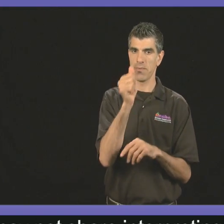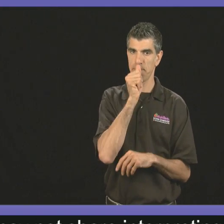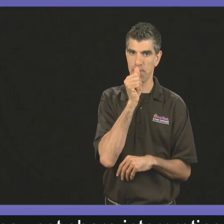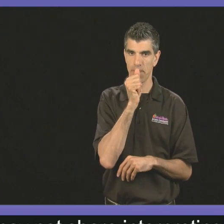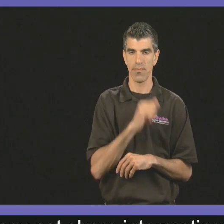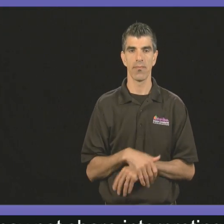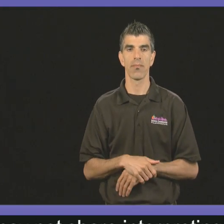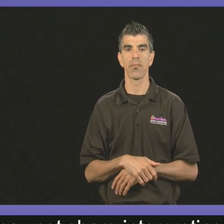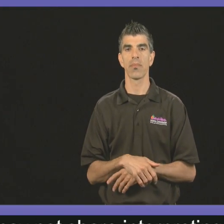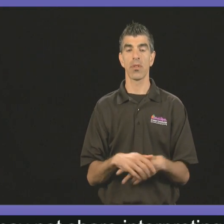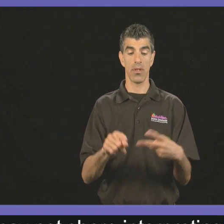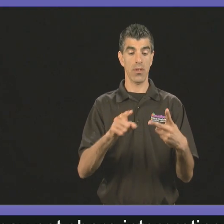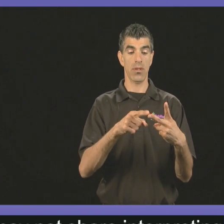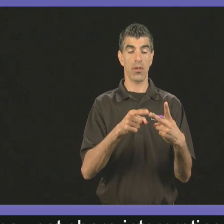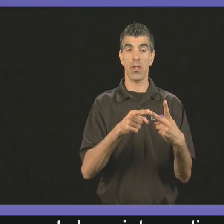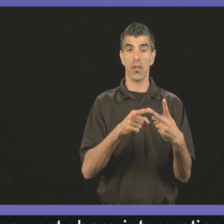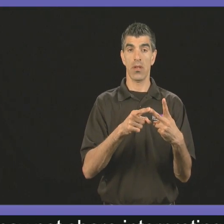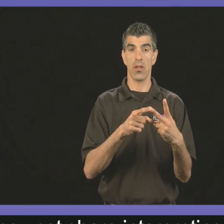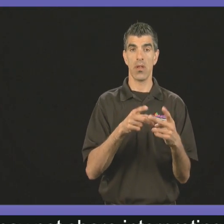with anyone.